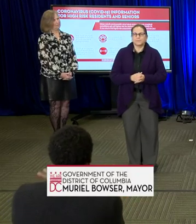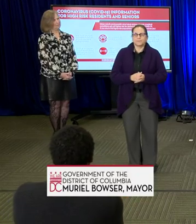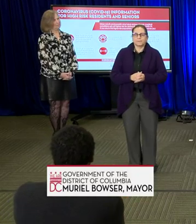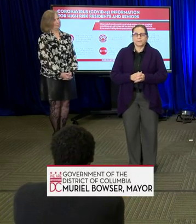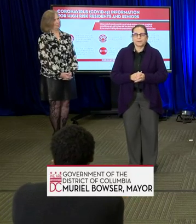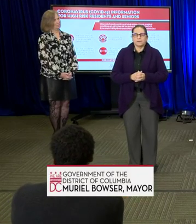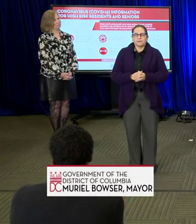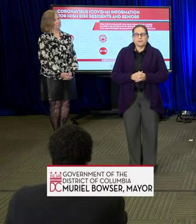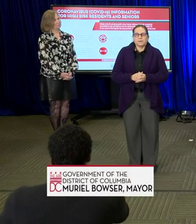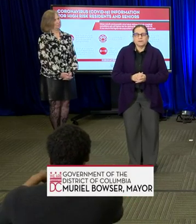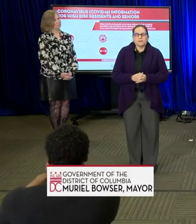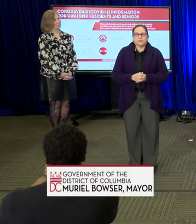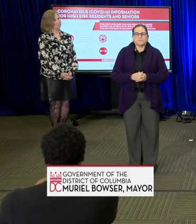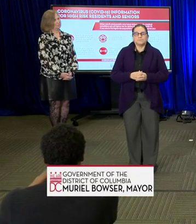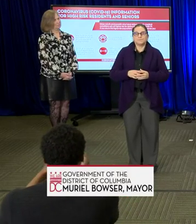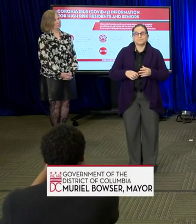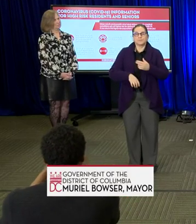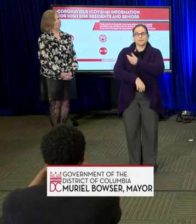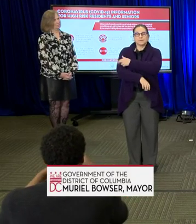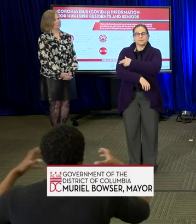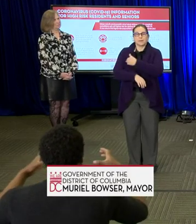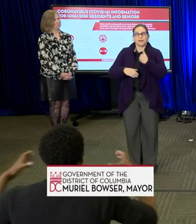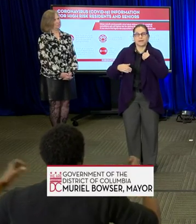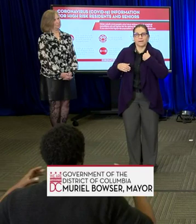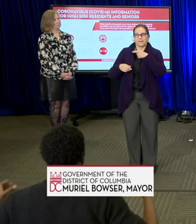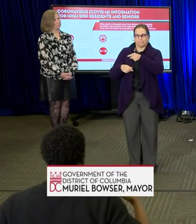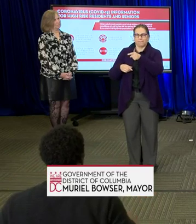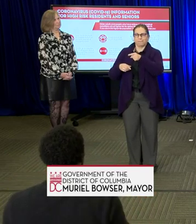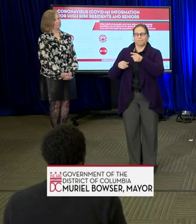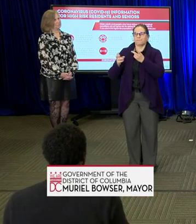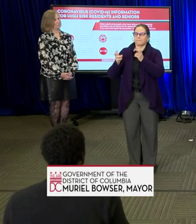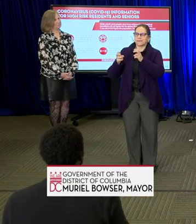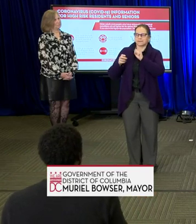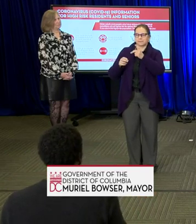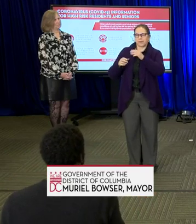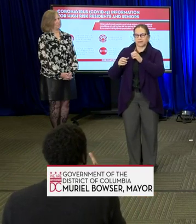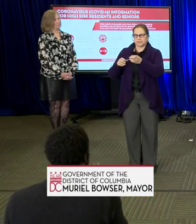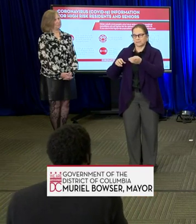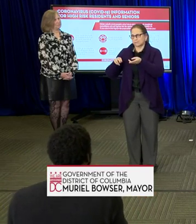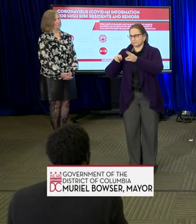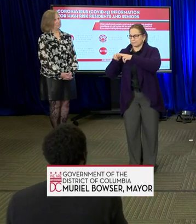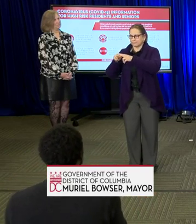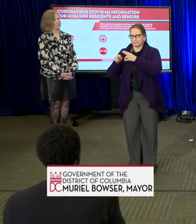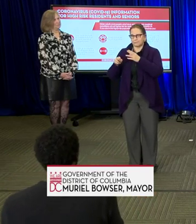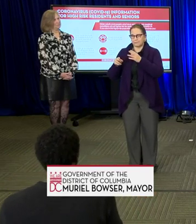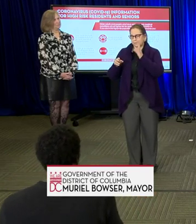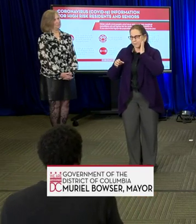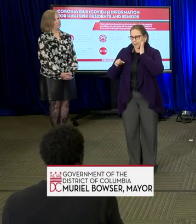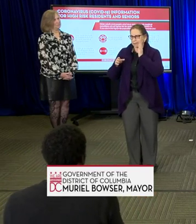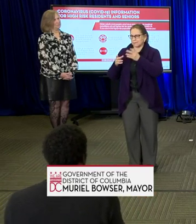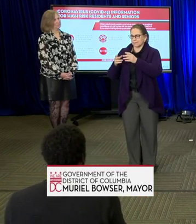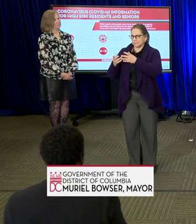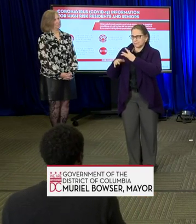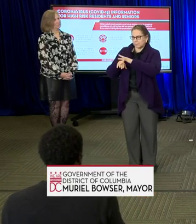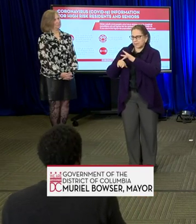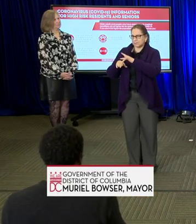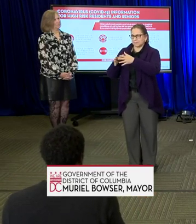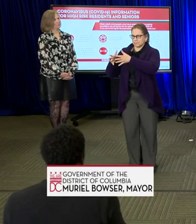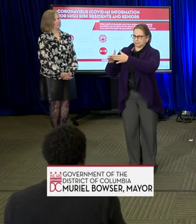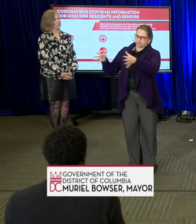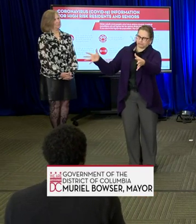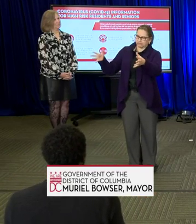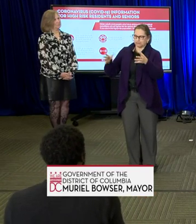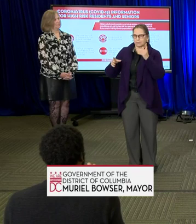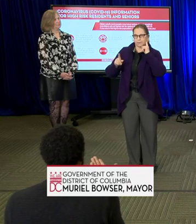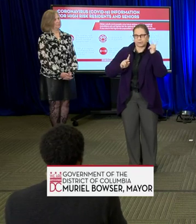regulatory waivers and using traditionally unlicensed spaces like hallways. And DC Health, again, under the leadership of Dr.